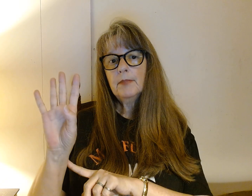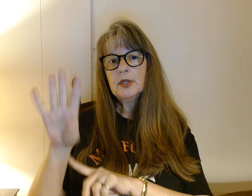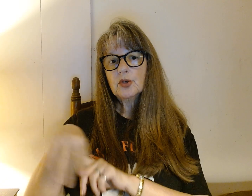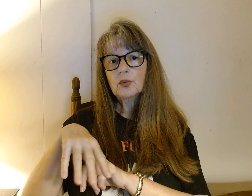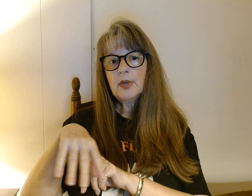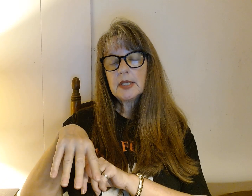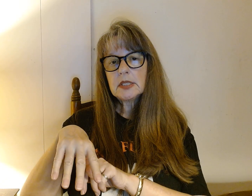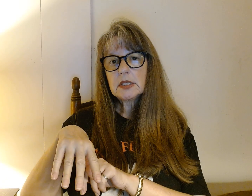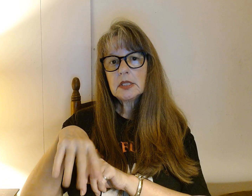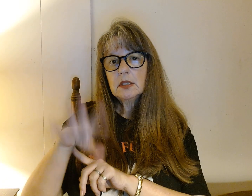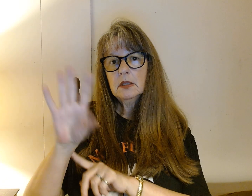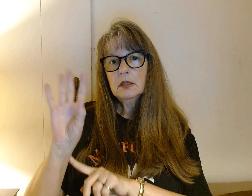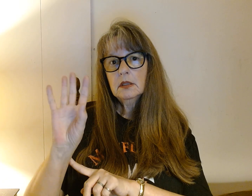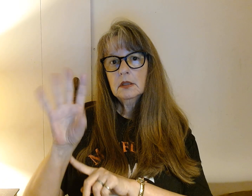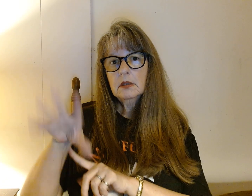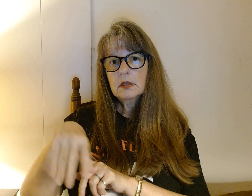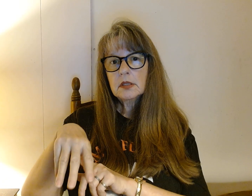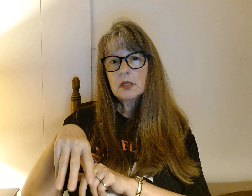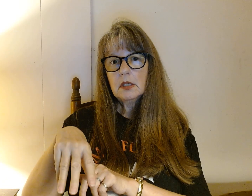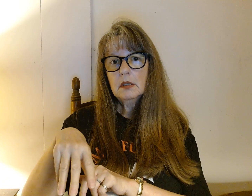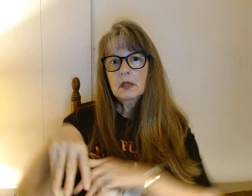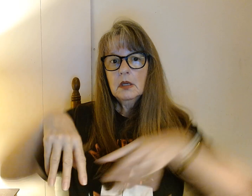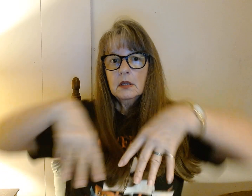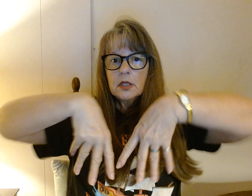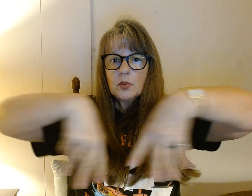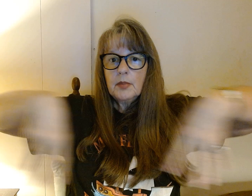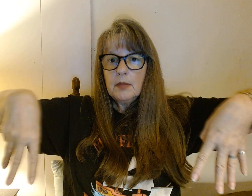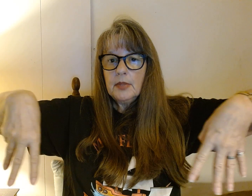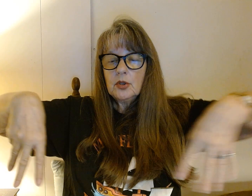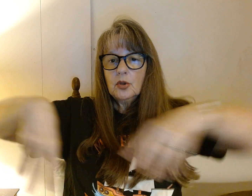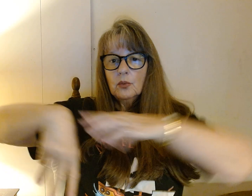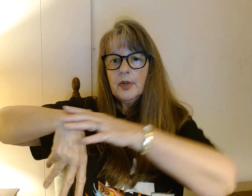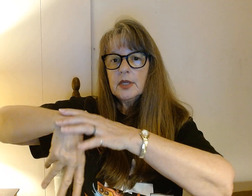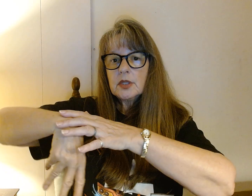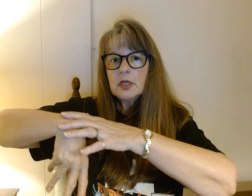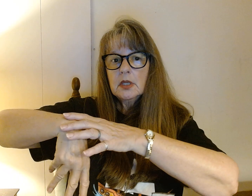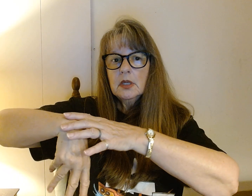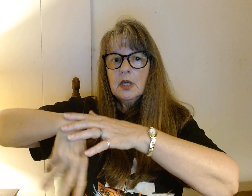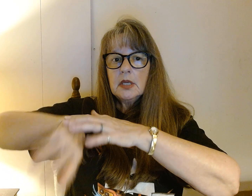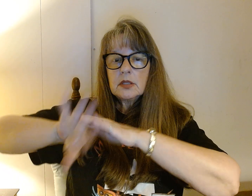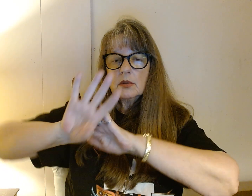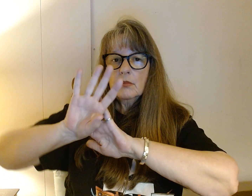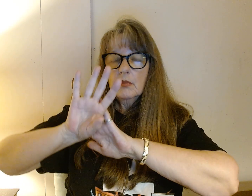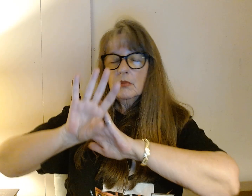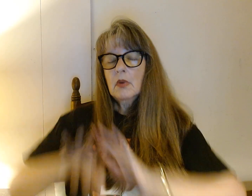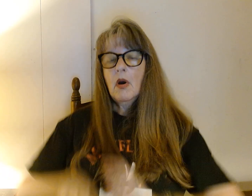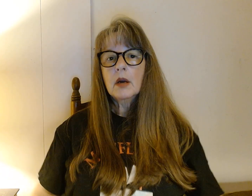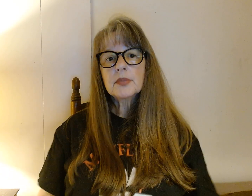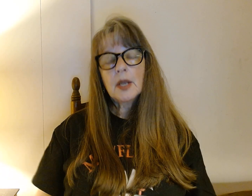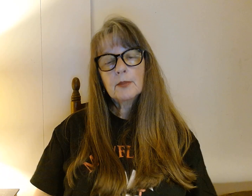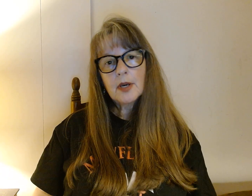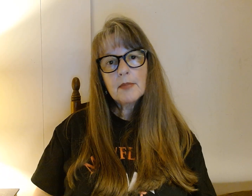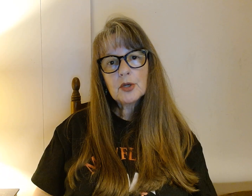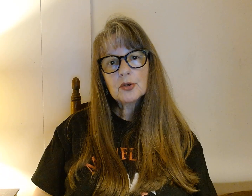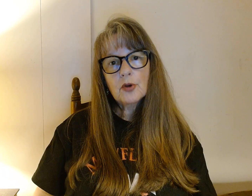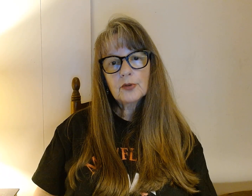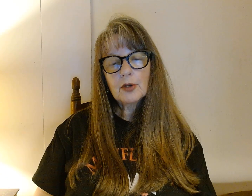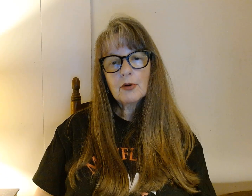your wrist. See, this would be bending your wrist. It harms it. I'm trying to make sure y'all don't get carpal